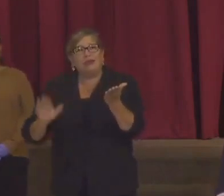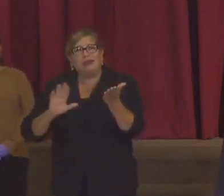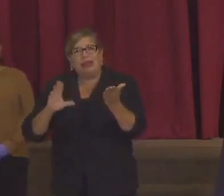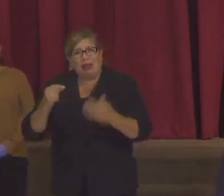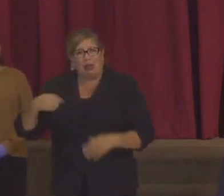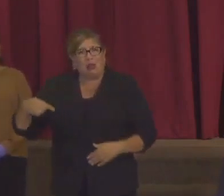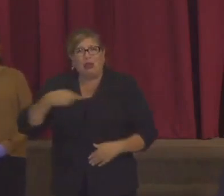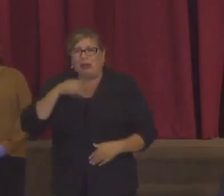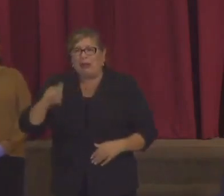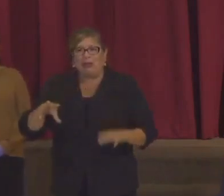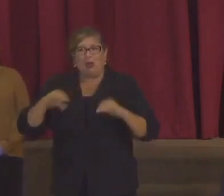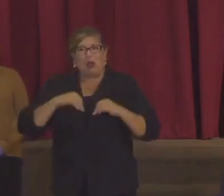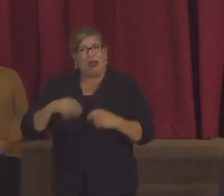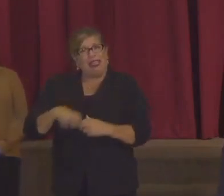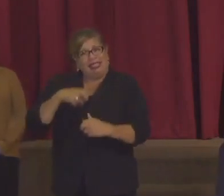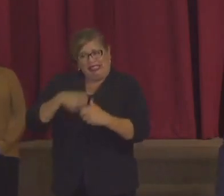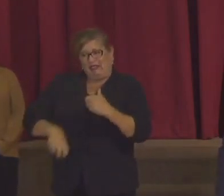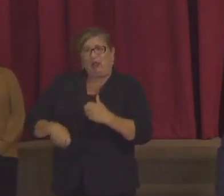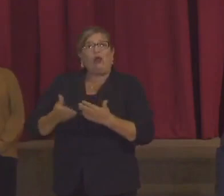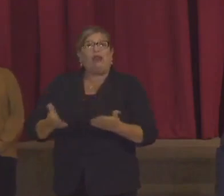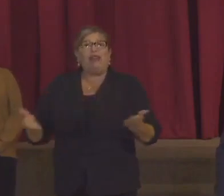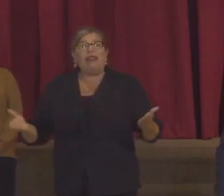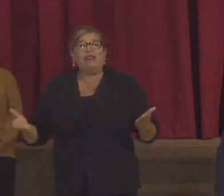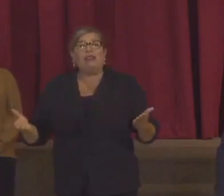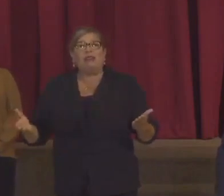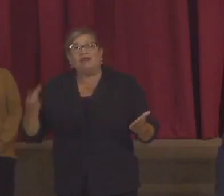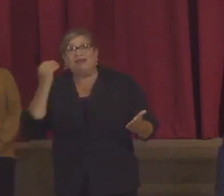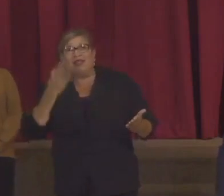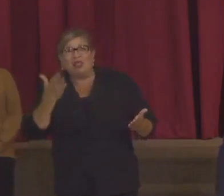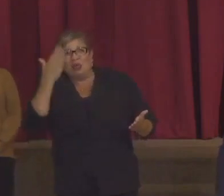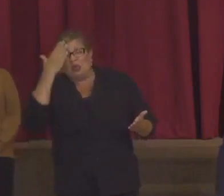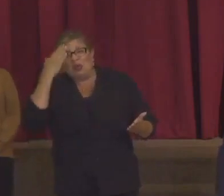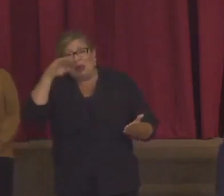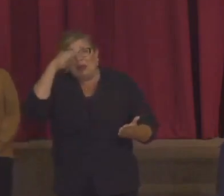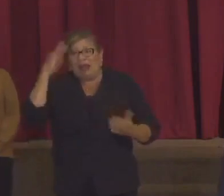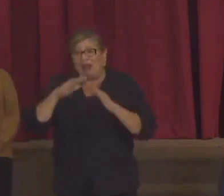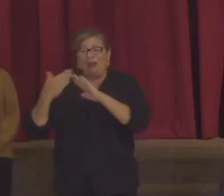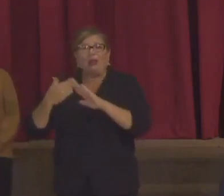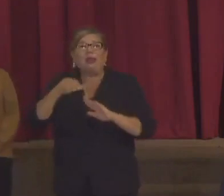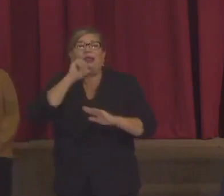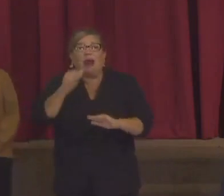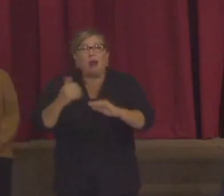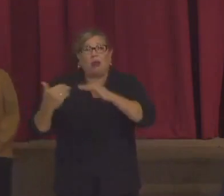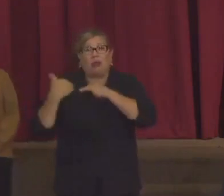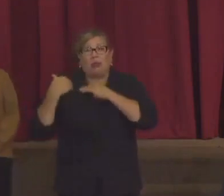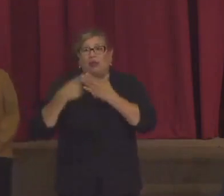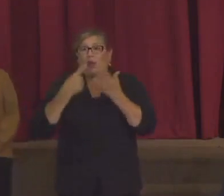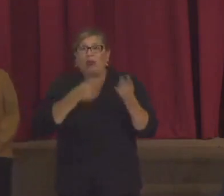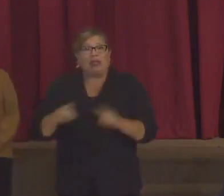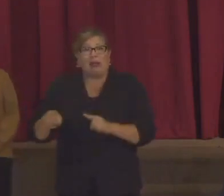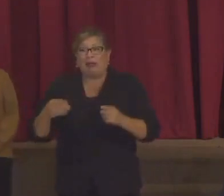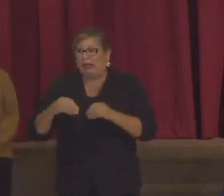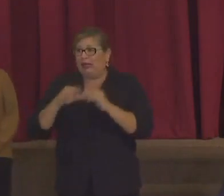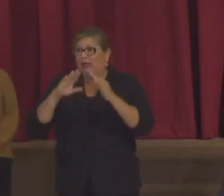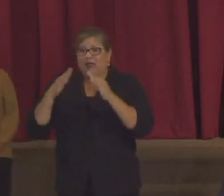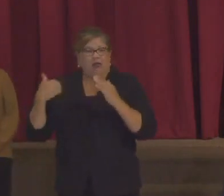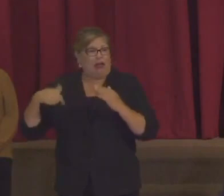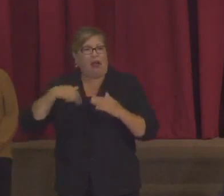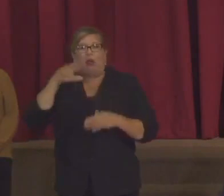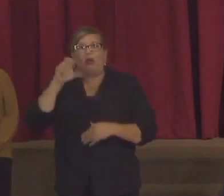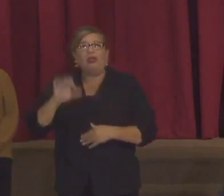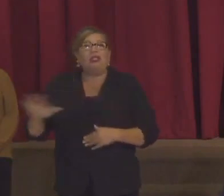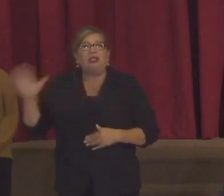things. The black community is not responsible for what's happening in this country right now. We are. We are.